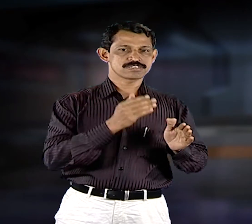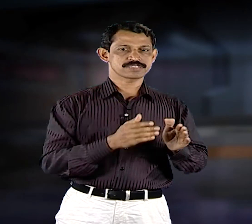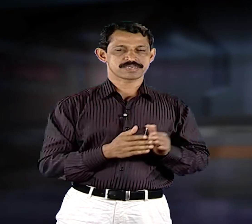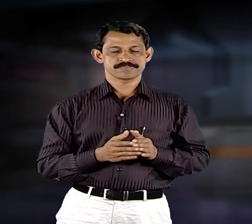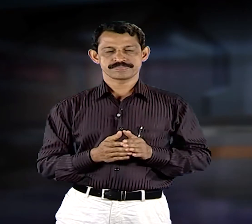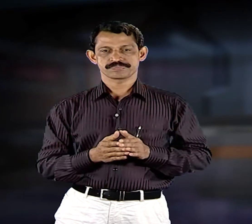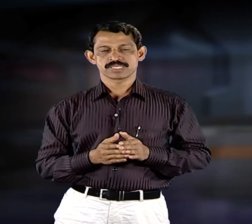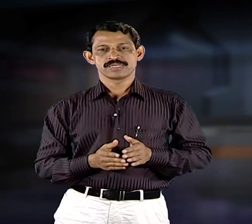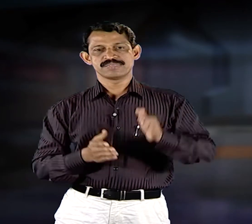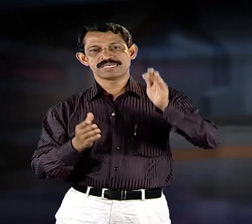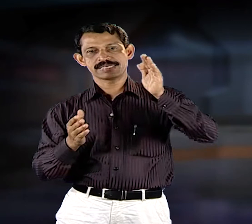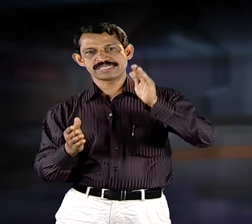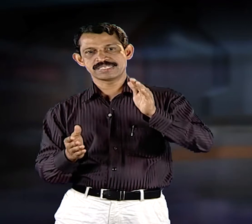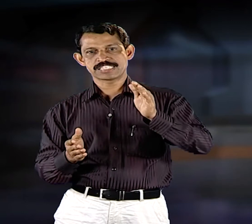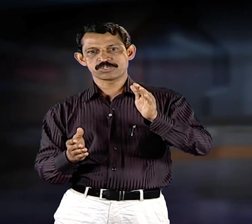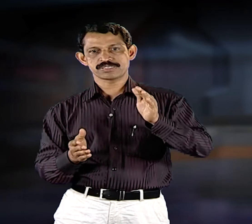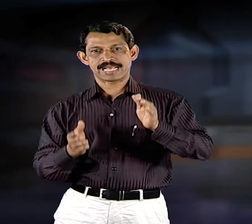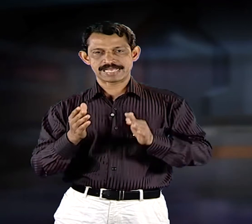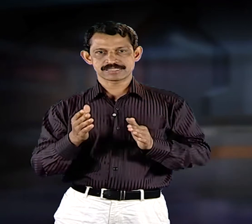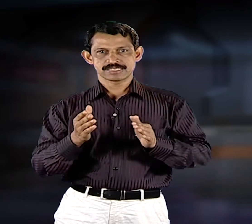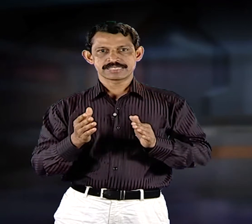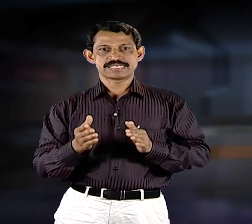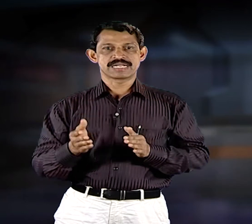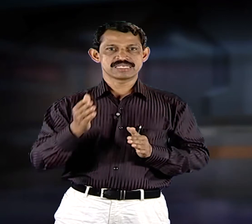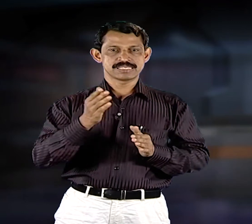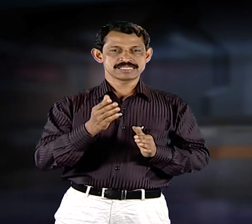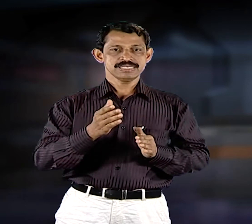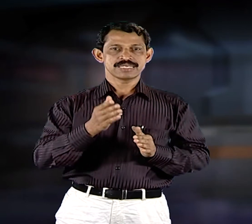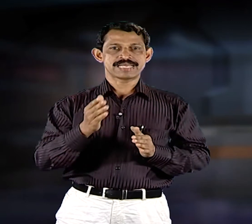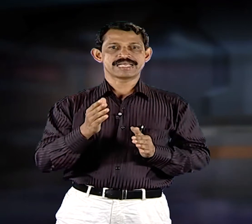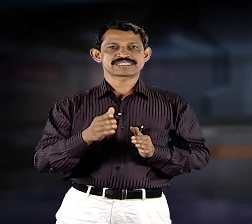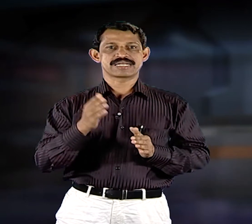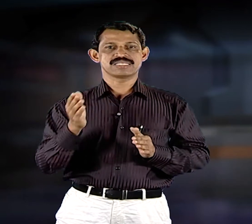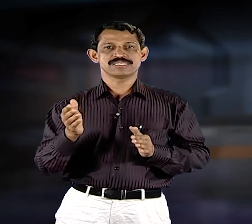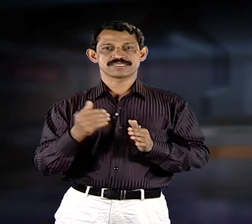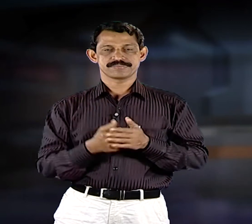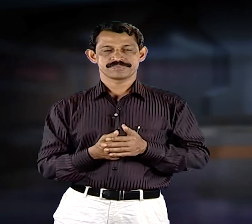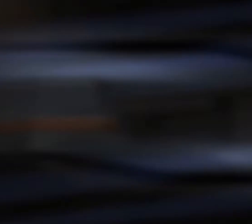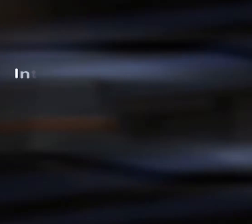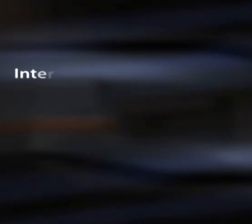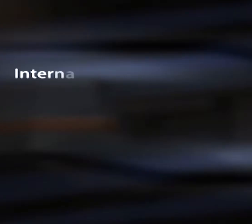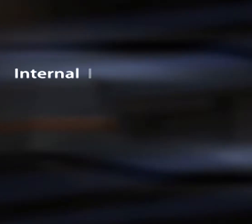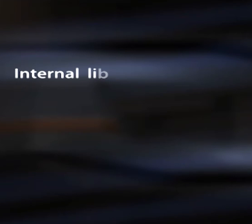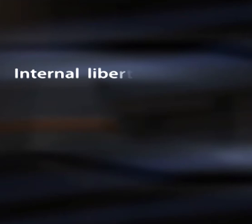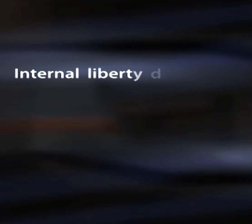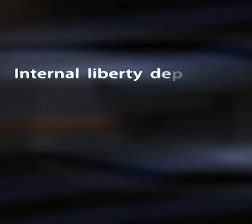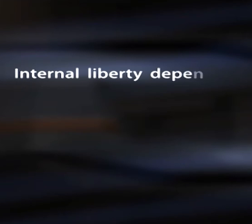structure. Liberty is distinguished as internal liberty and external liberty. Internal liberty depends